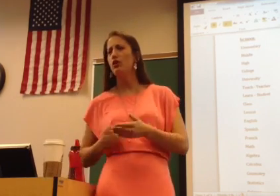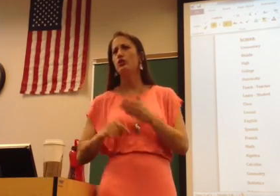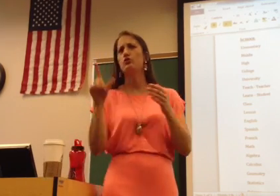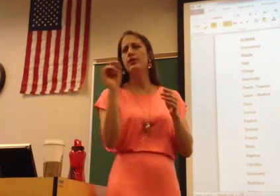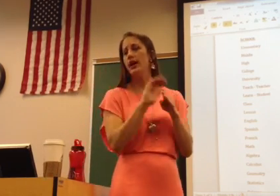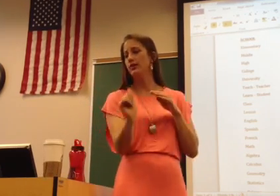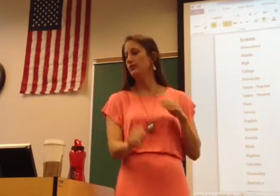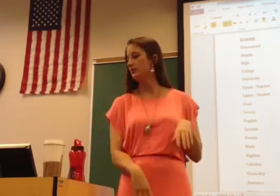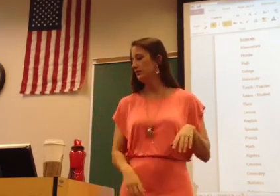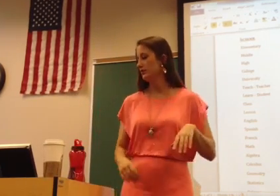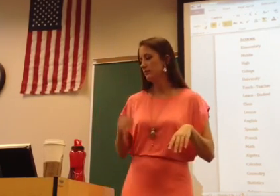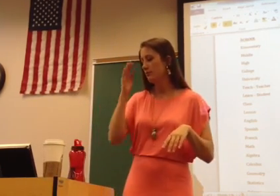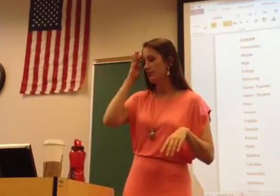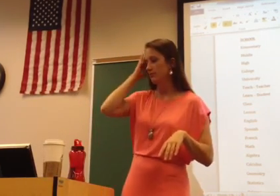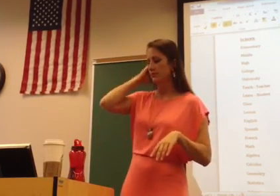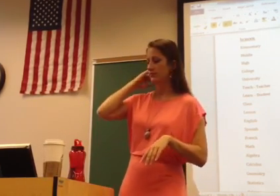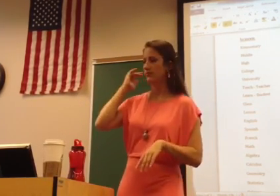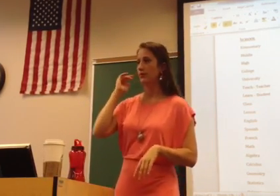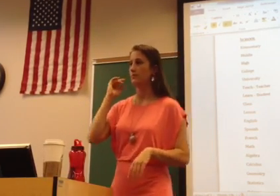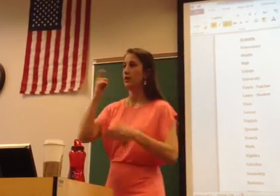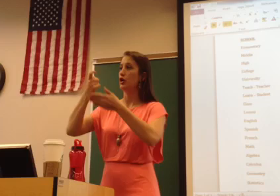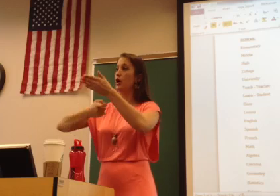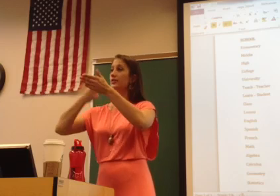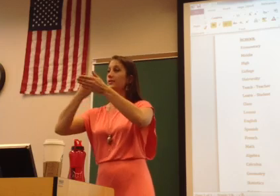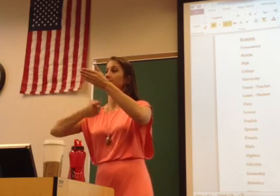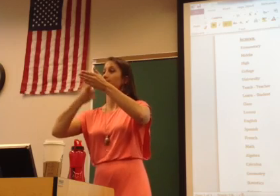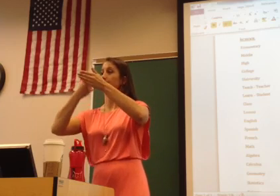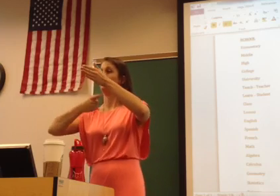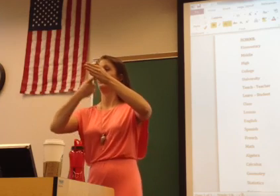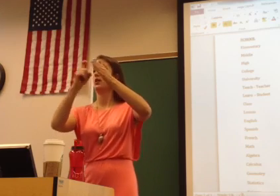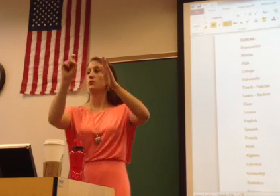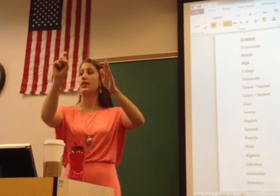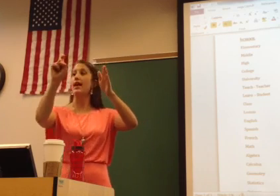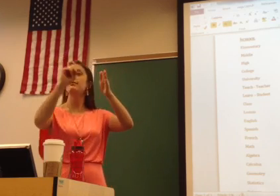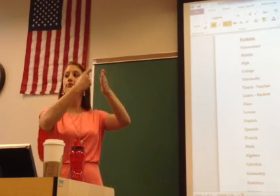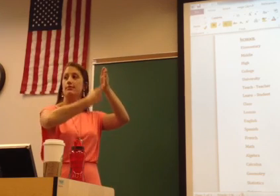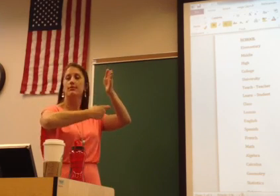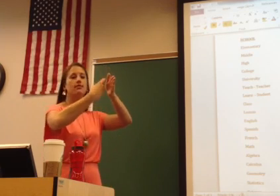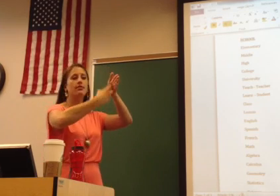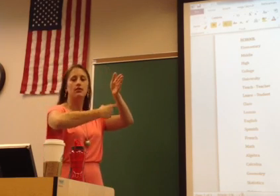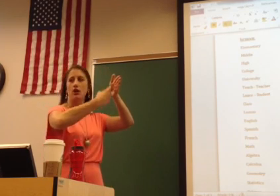Cost. $20. What was cost? Cost. Cost. With an X?